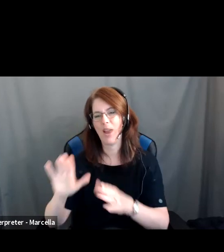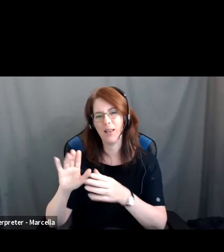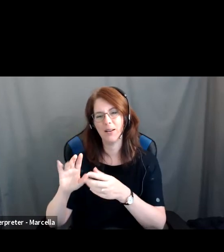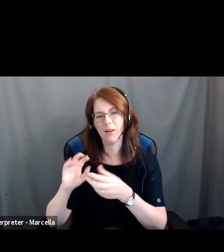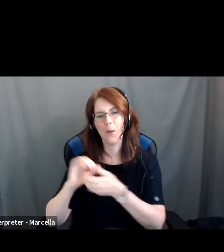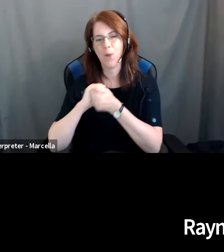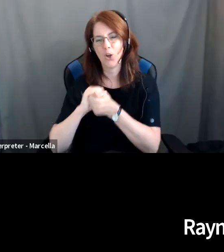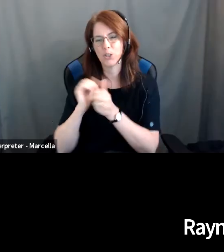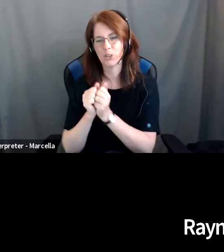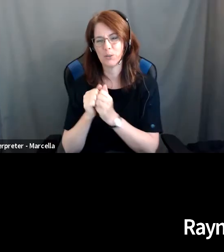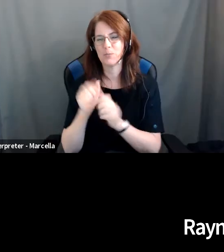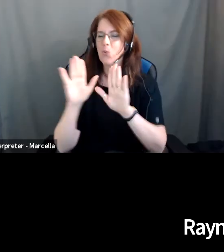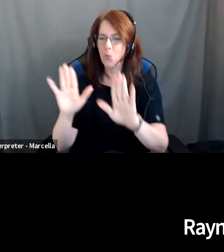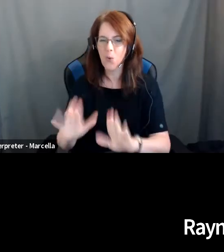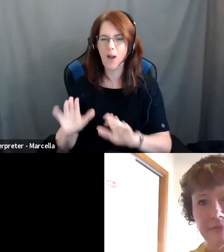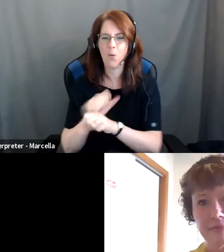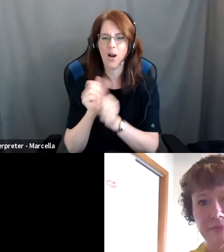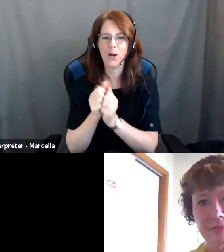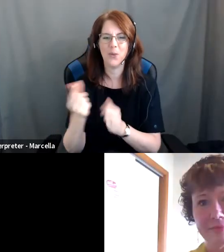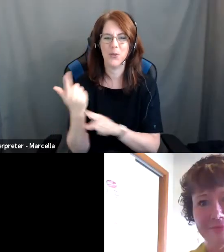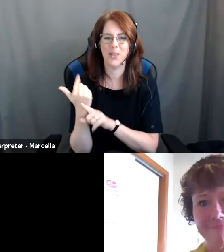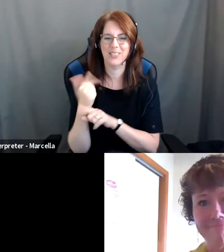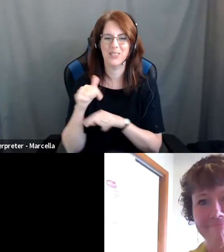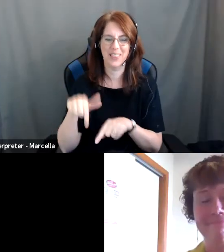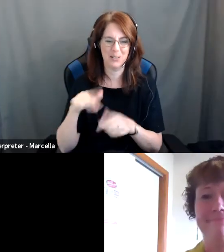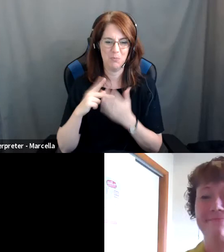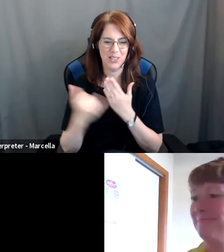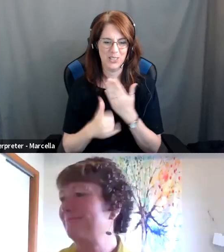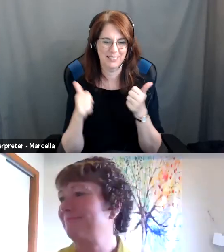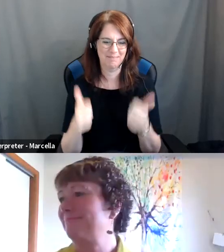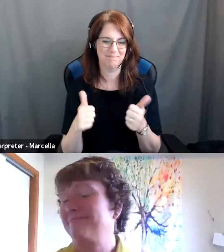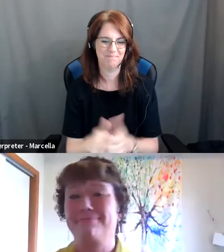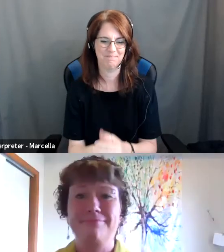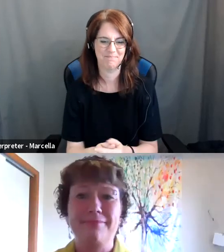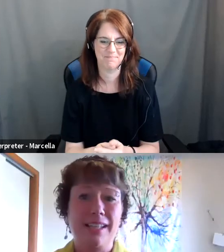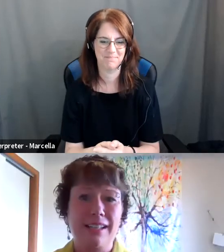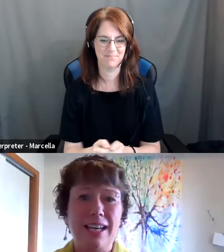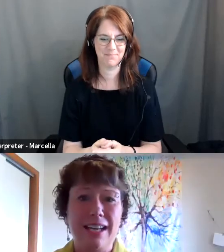this last year working with you guys on this project. So.